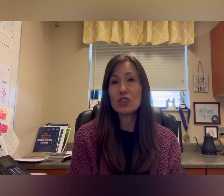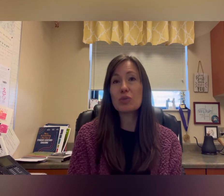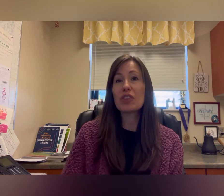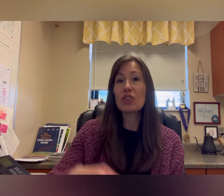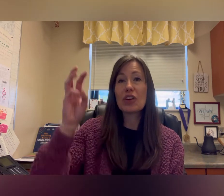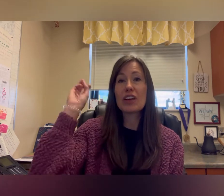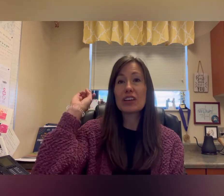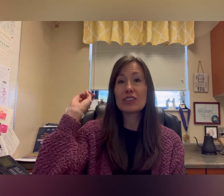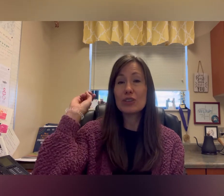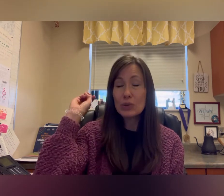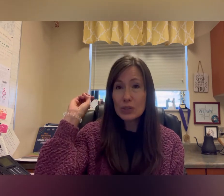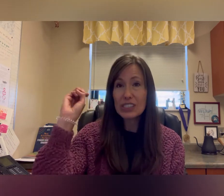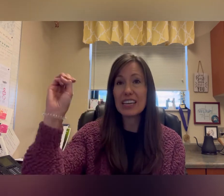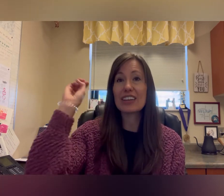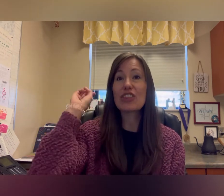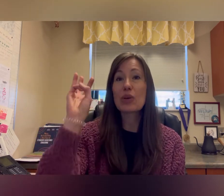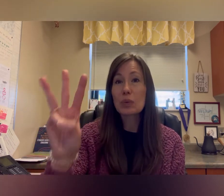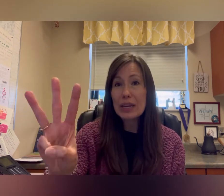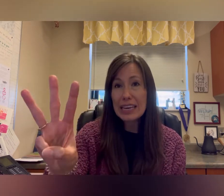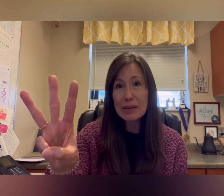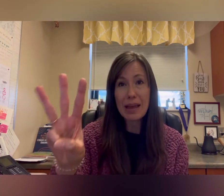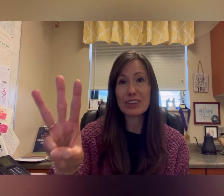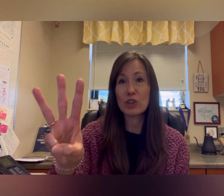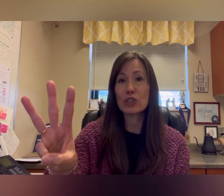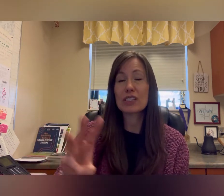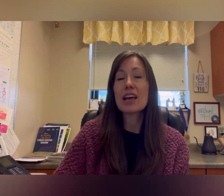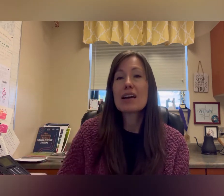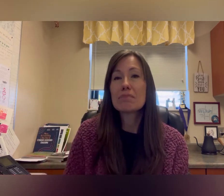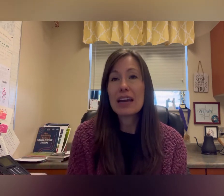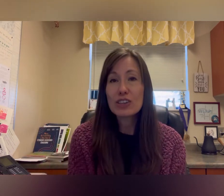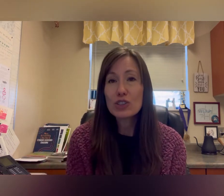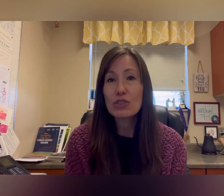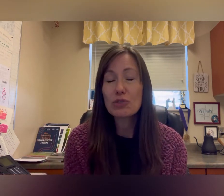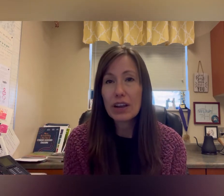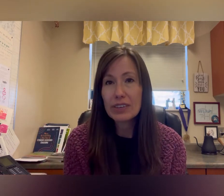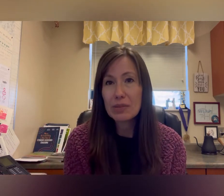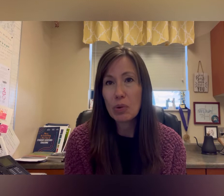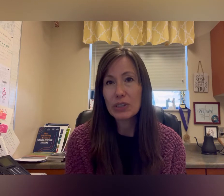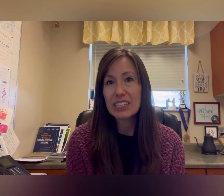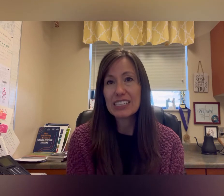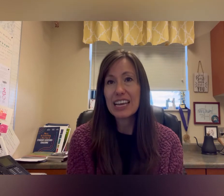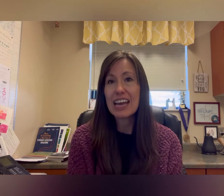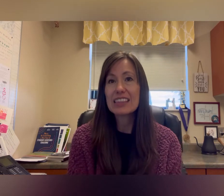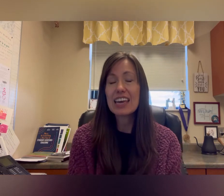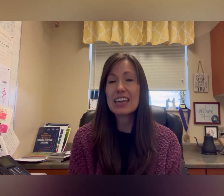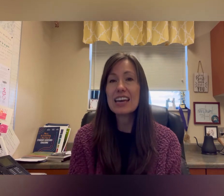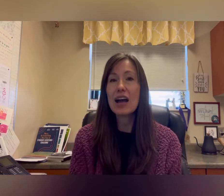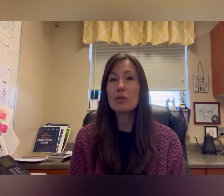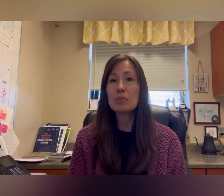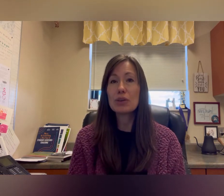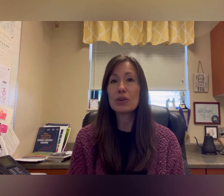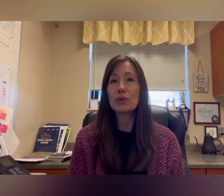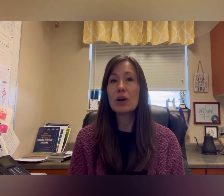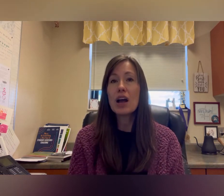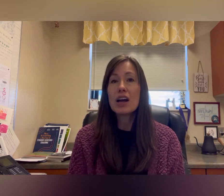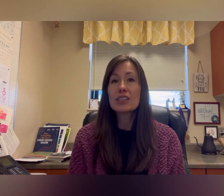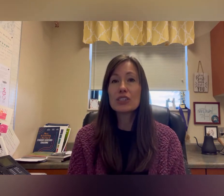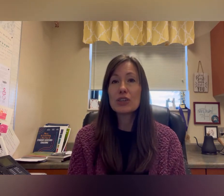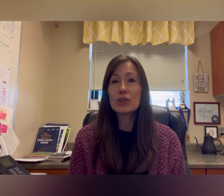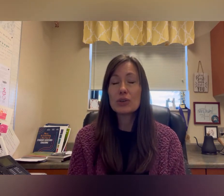with using three manners. Manners are very important, and they help you to